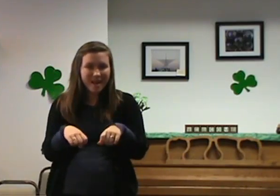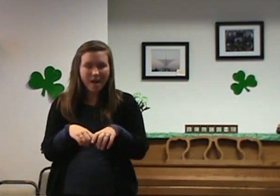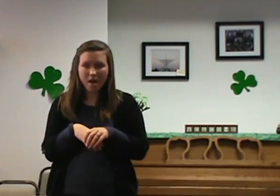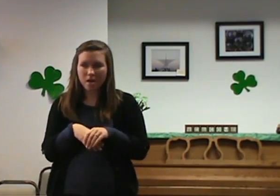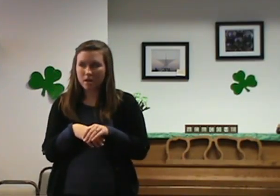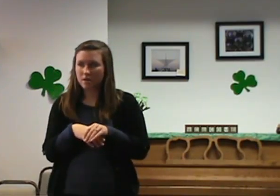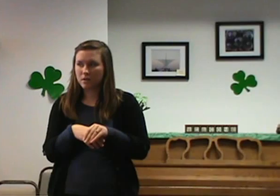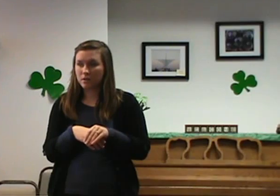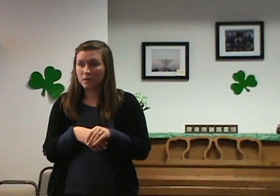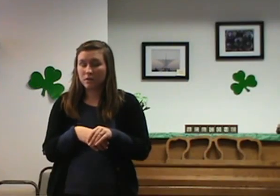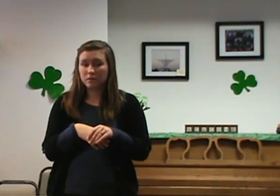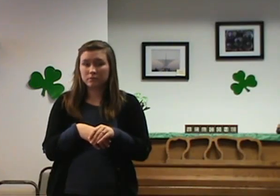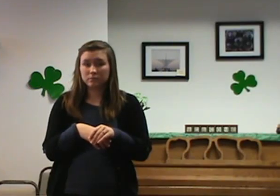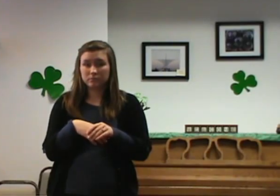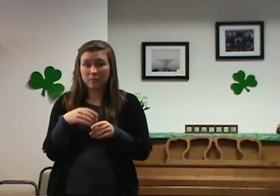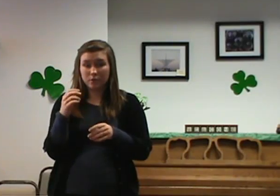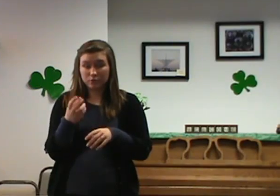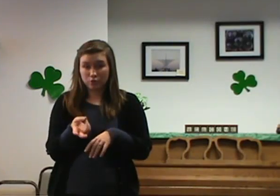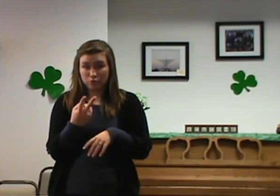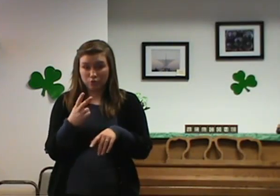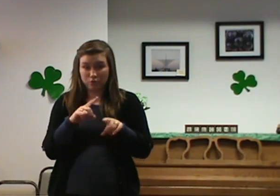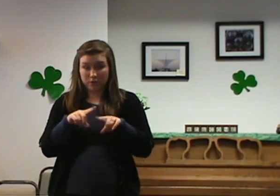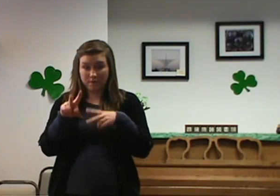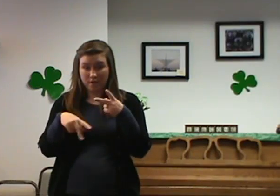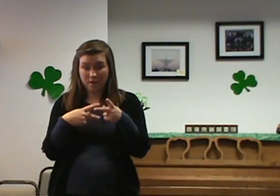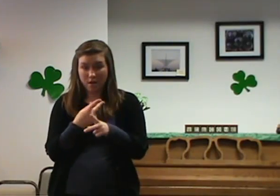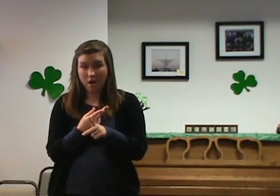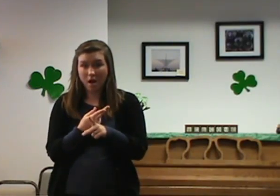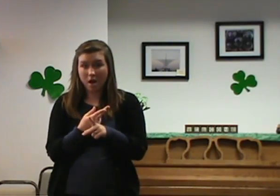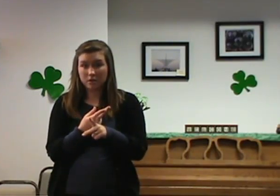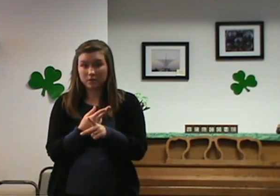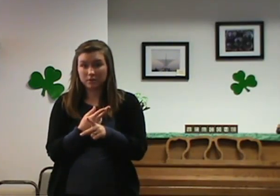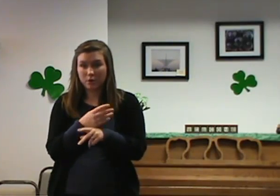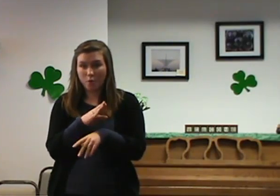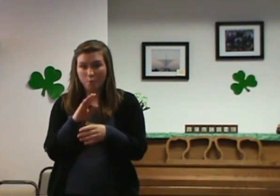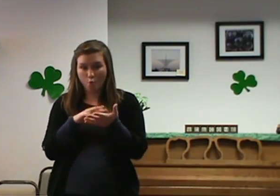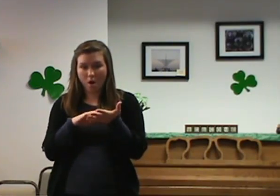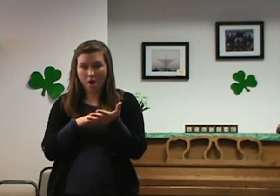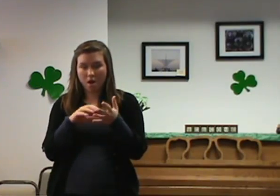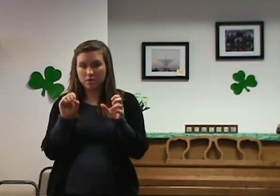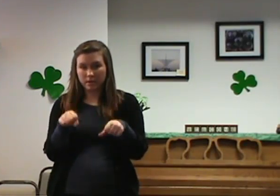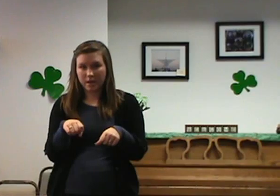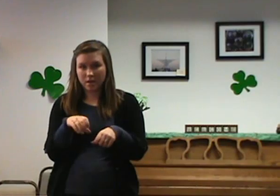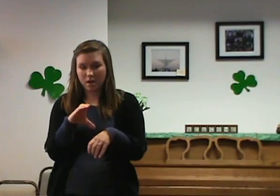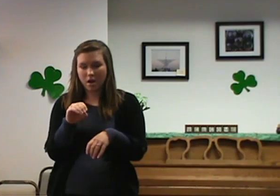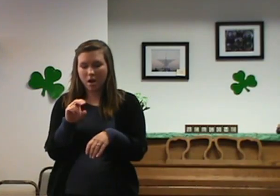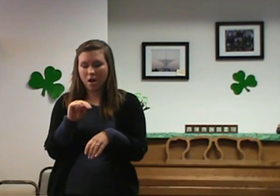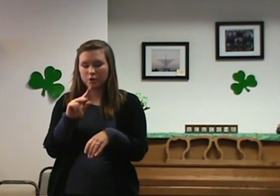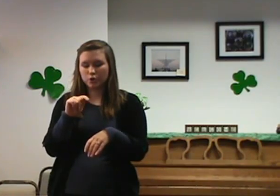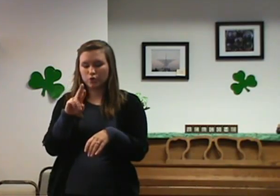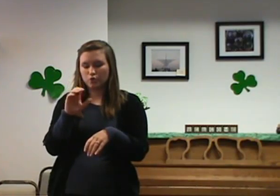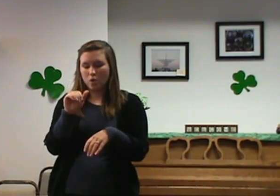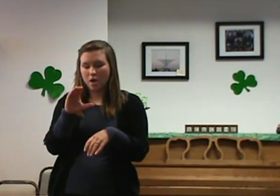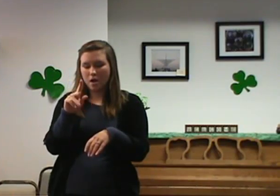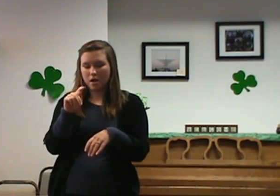that. So I guess, yes, to your answer, to your question. Well, and you